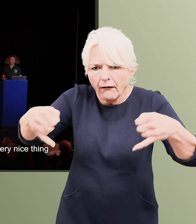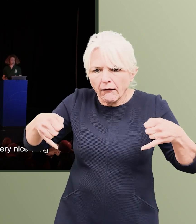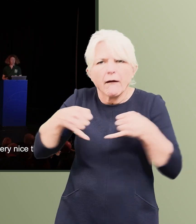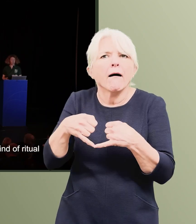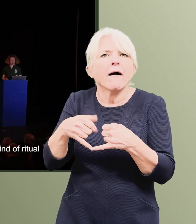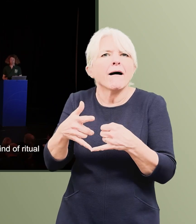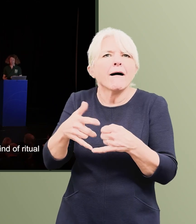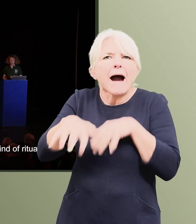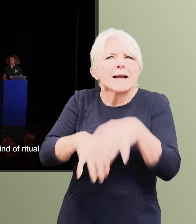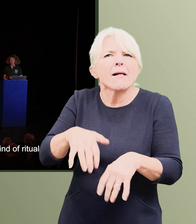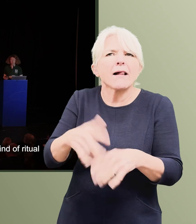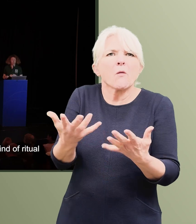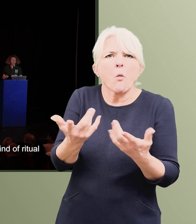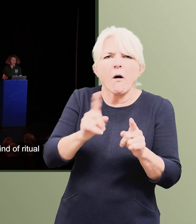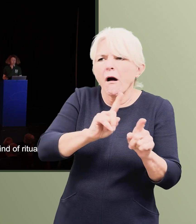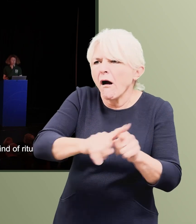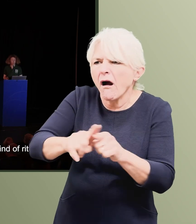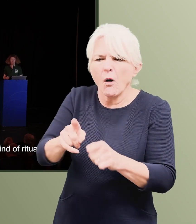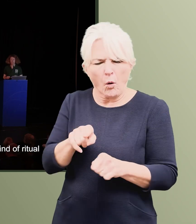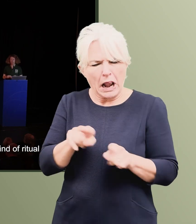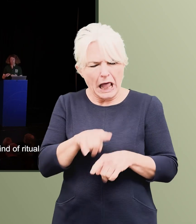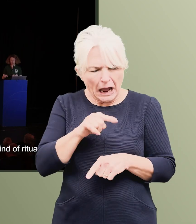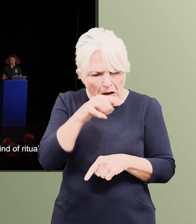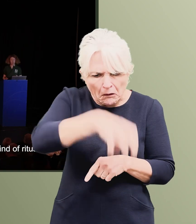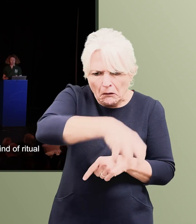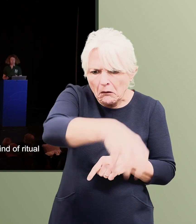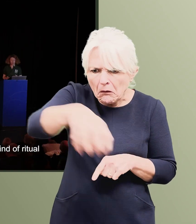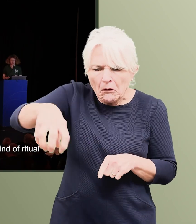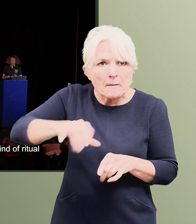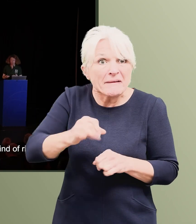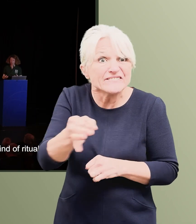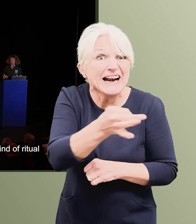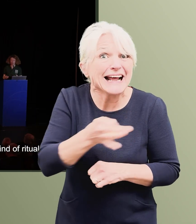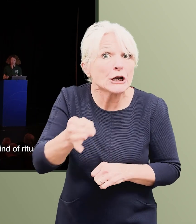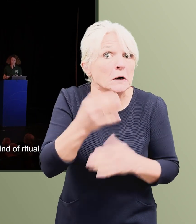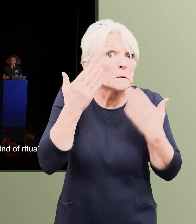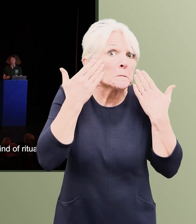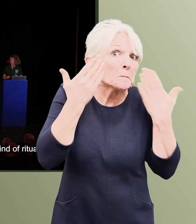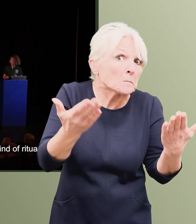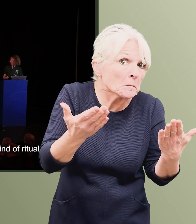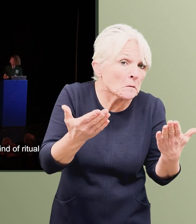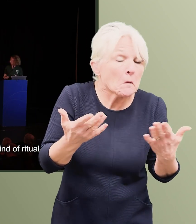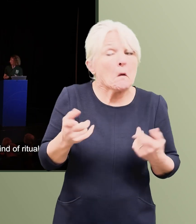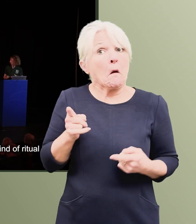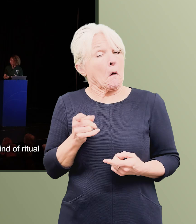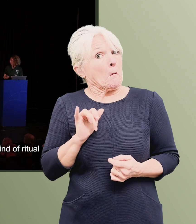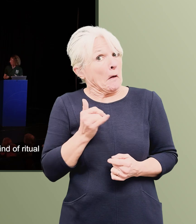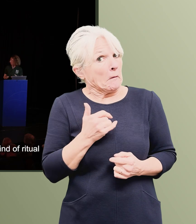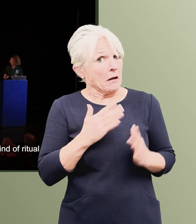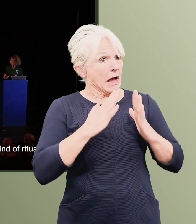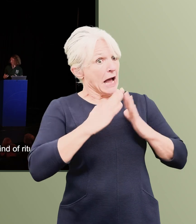be a new thing if it is domestic. It could also form, again, some kind of ritual